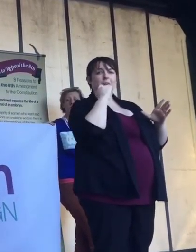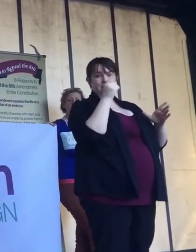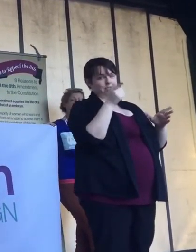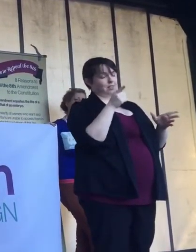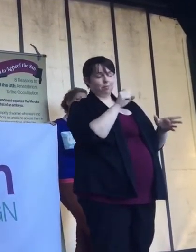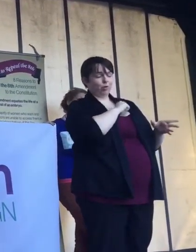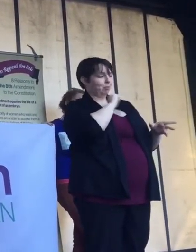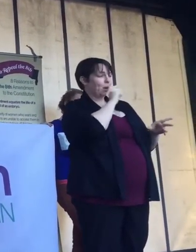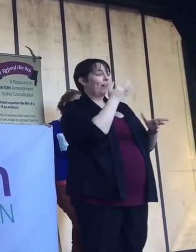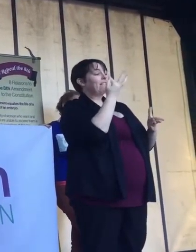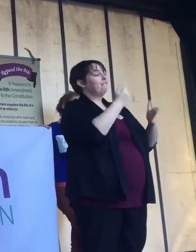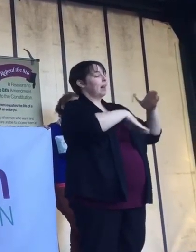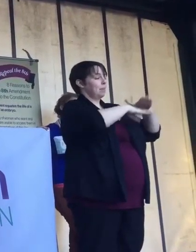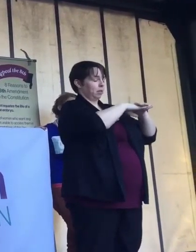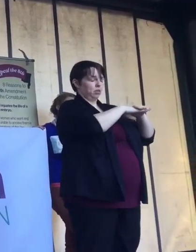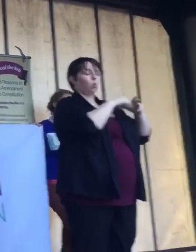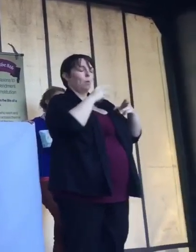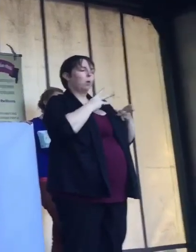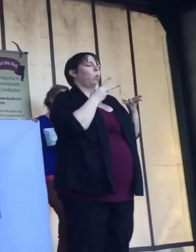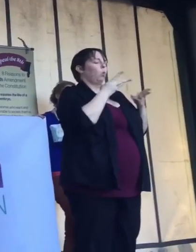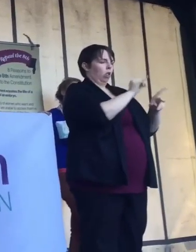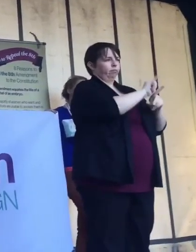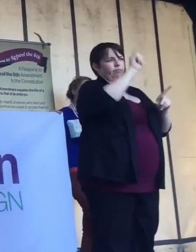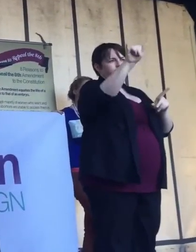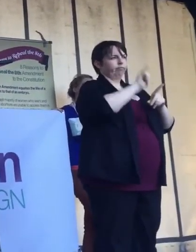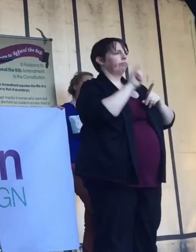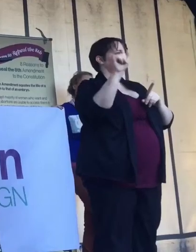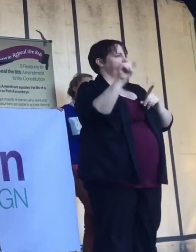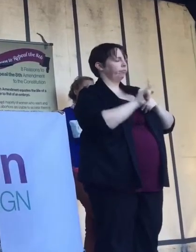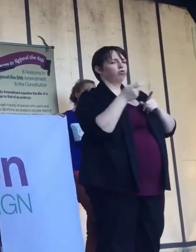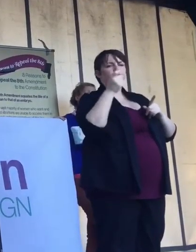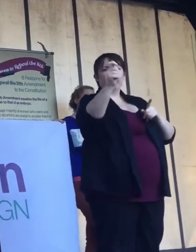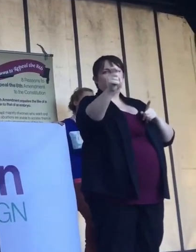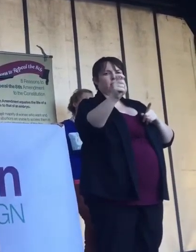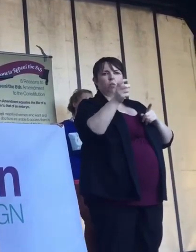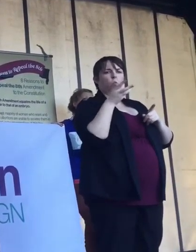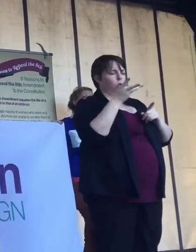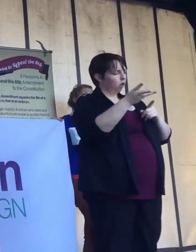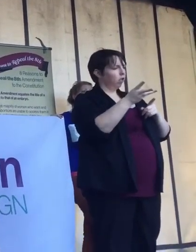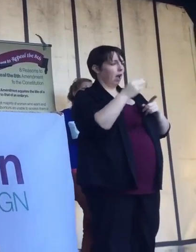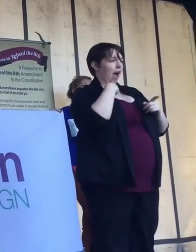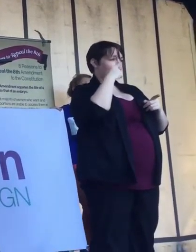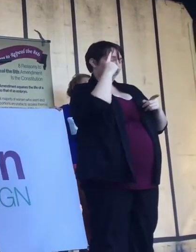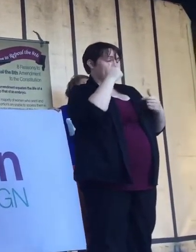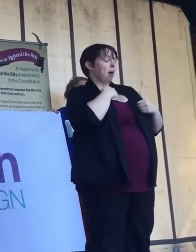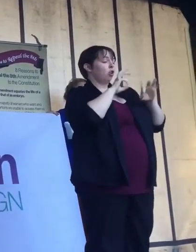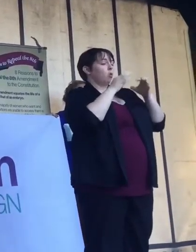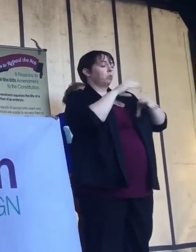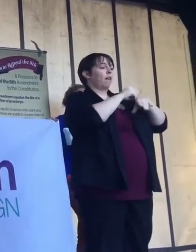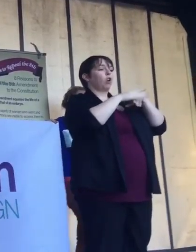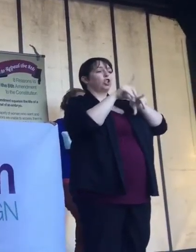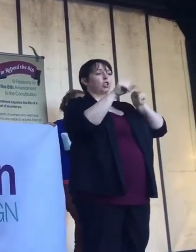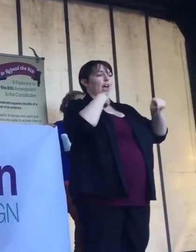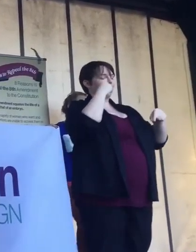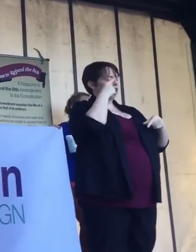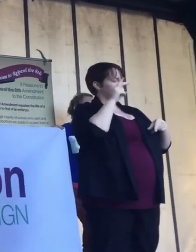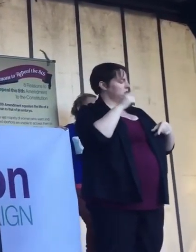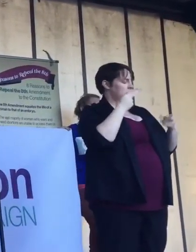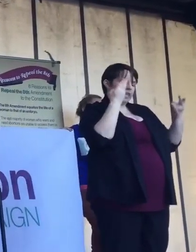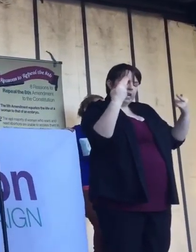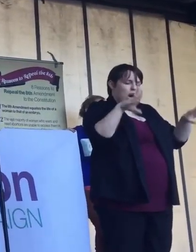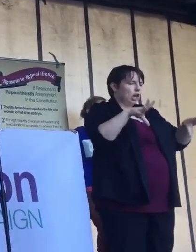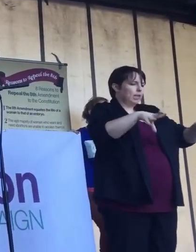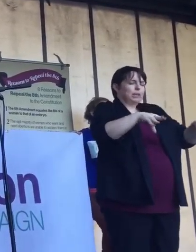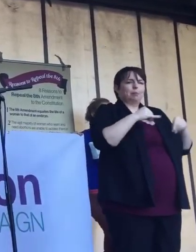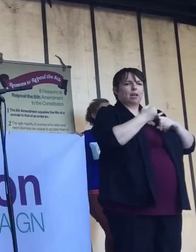And that is an unacceptable proposition, particularly to us in March4Choice. We think it should be unacceptable in an Irish scenario.